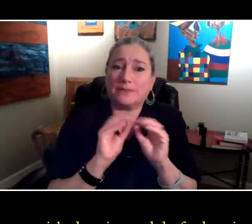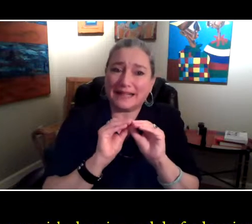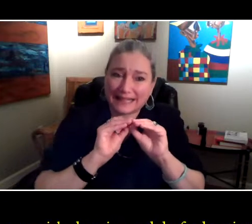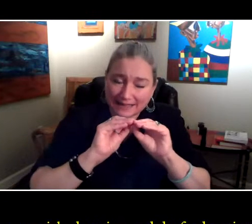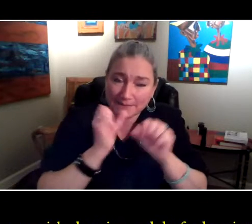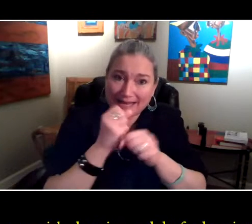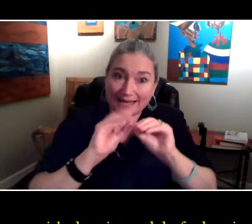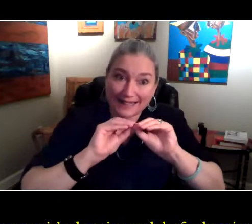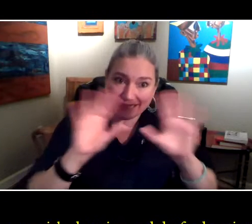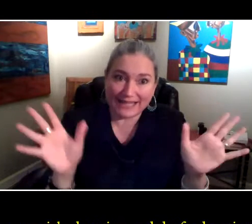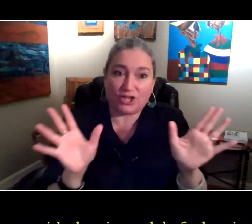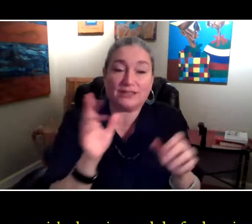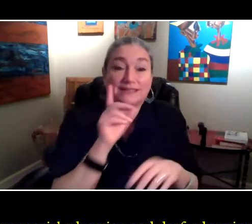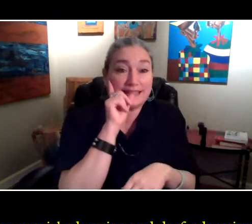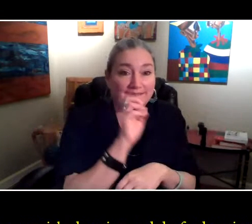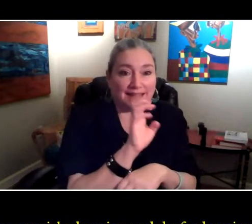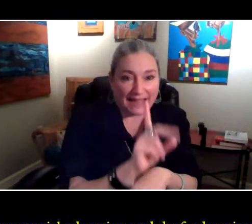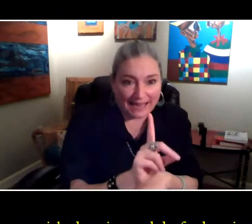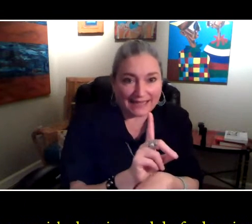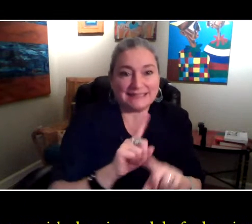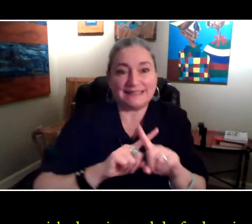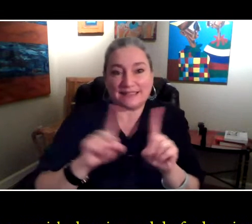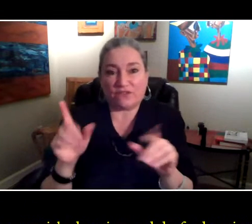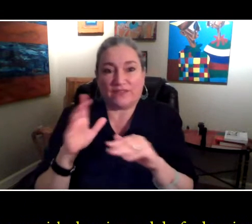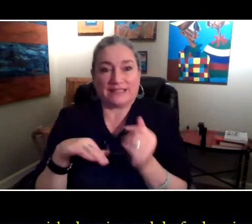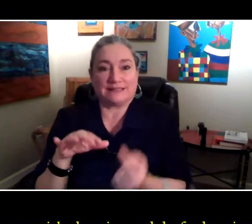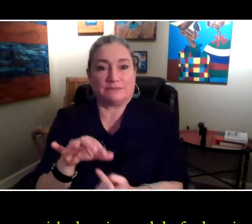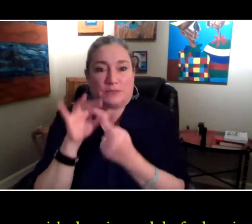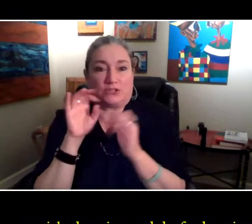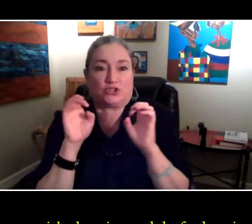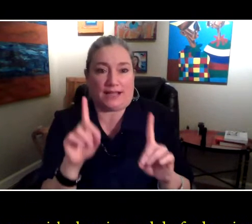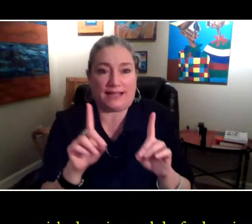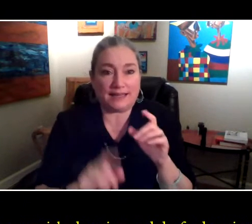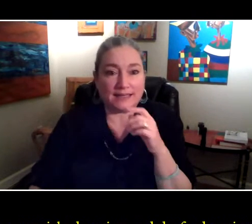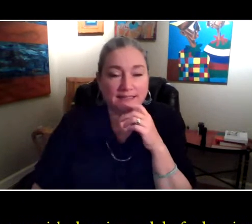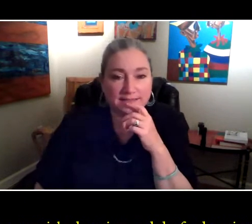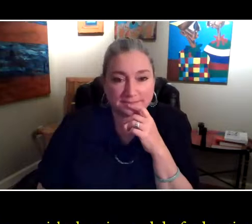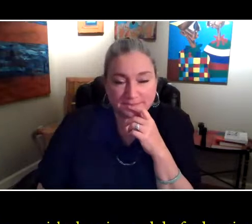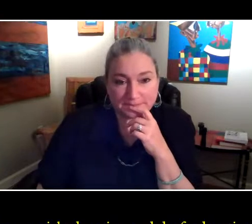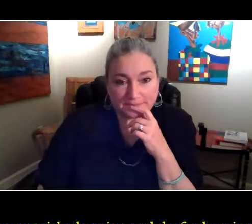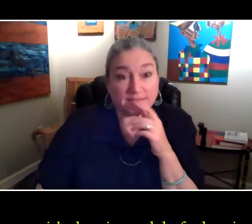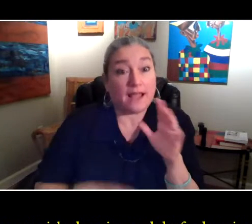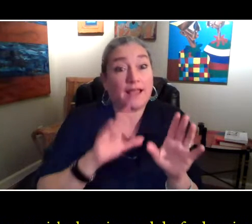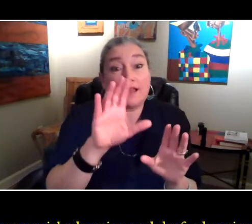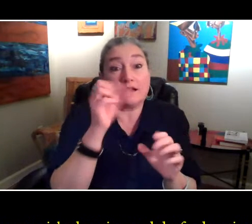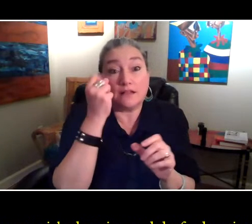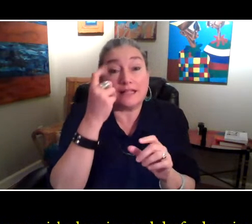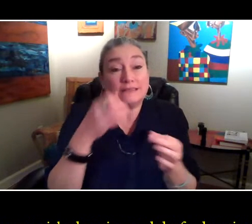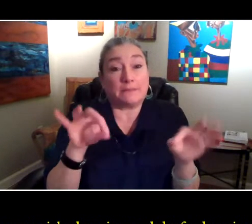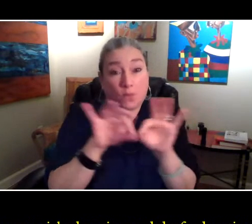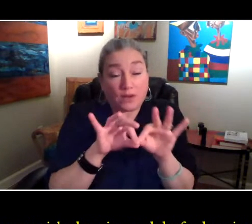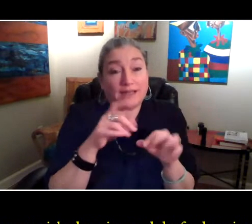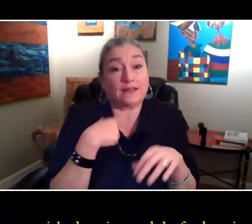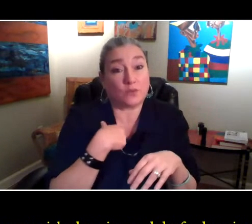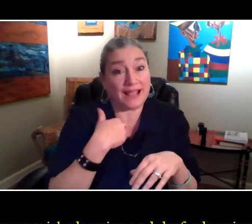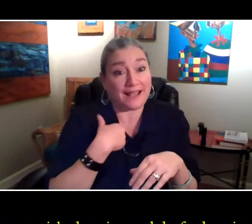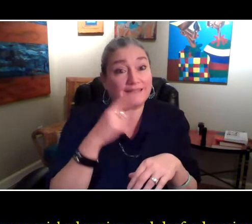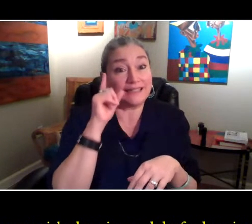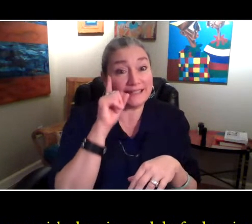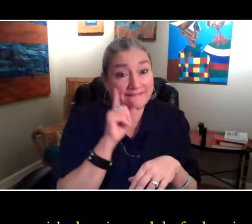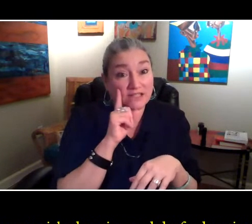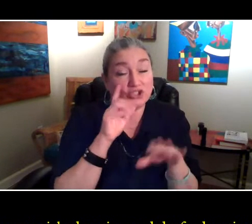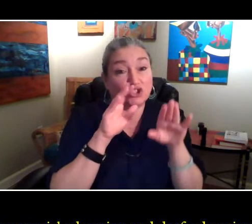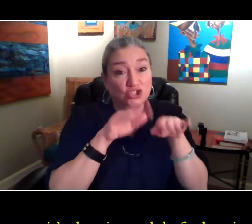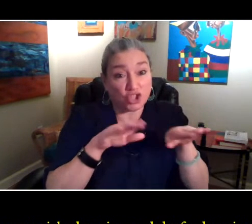rights is something that you can do. We need to work more on this to be more clear that deaf education is different than